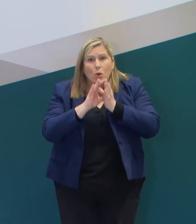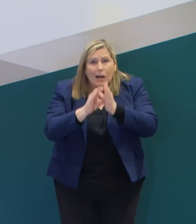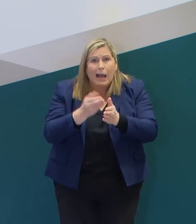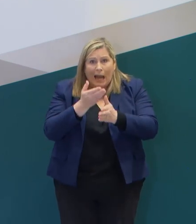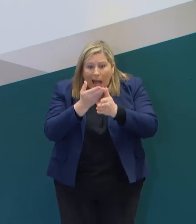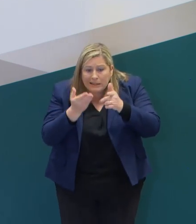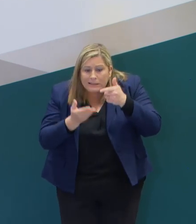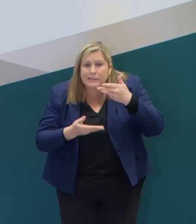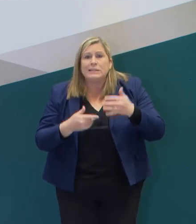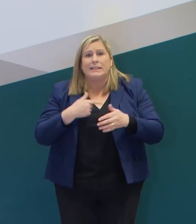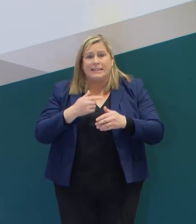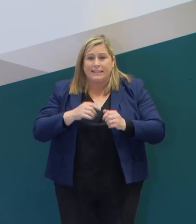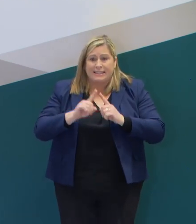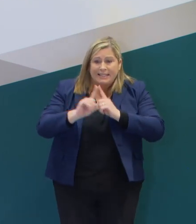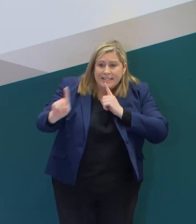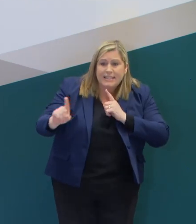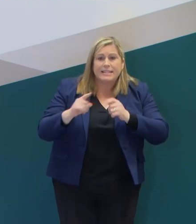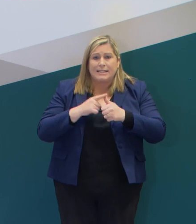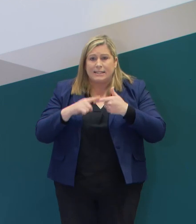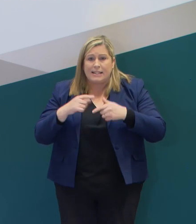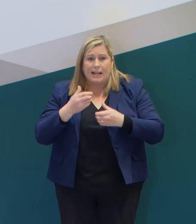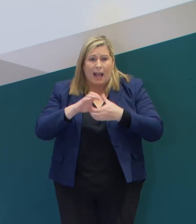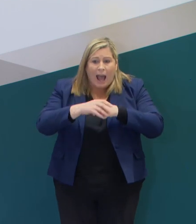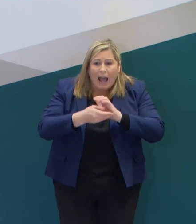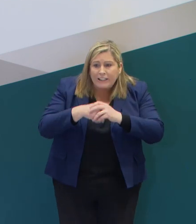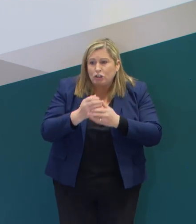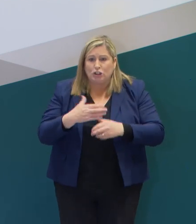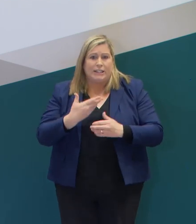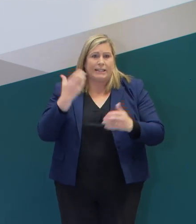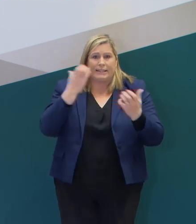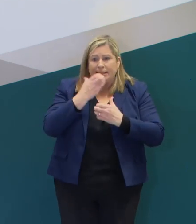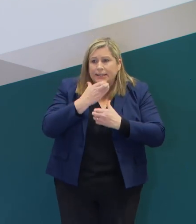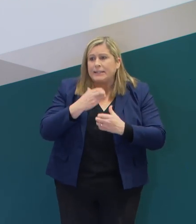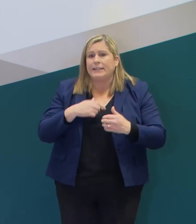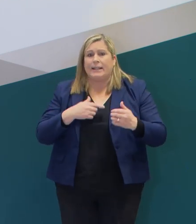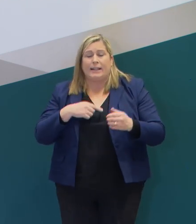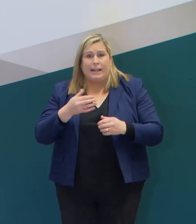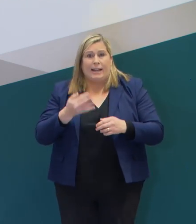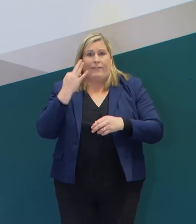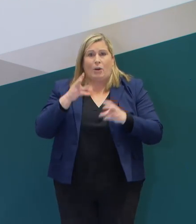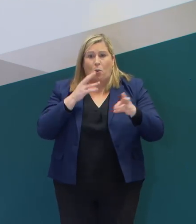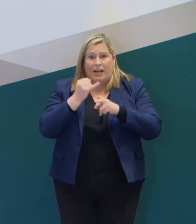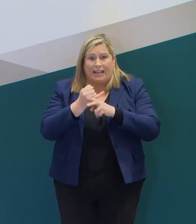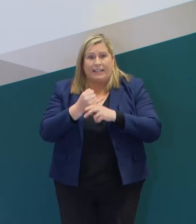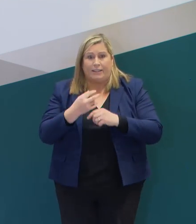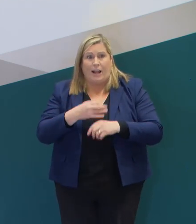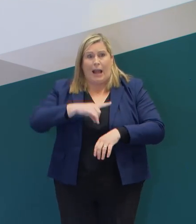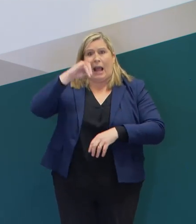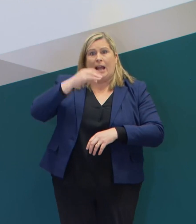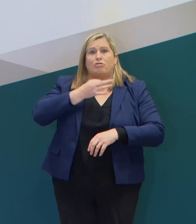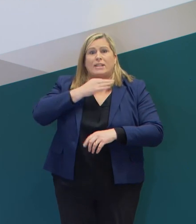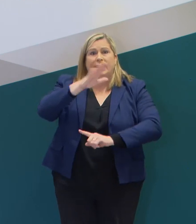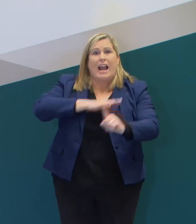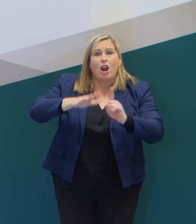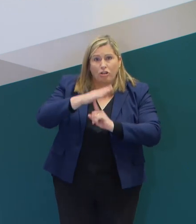of hygiene, as close as they can, particularly in view of where they're working and the risk of transmission. So to anybody who's